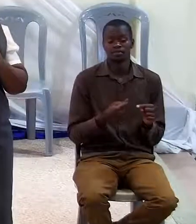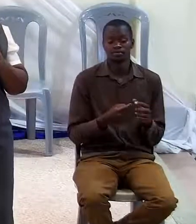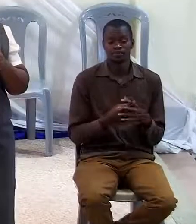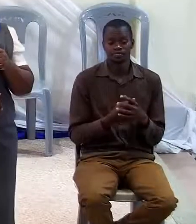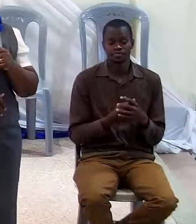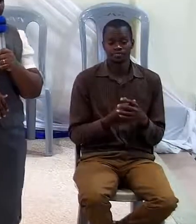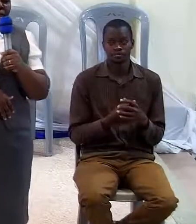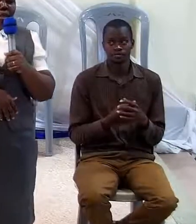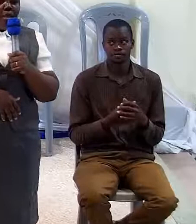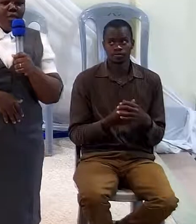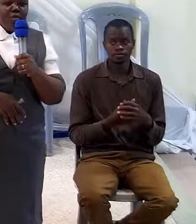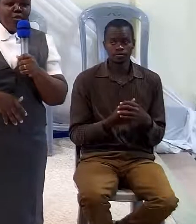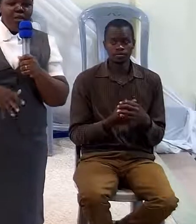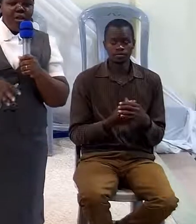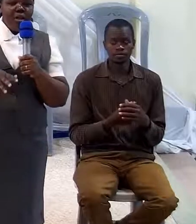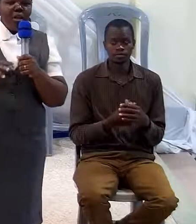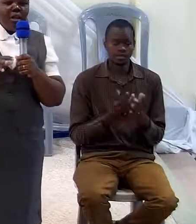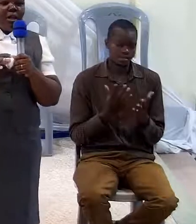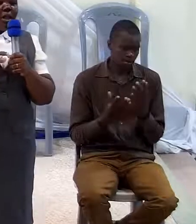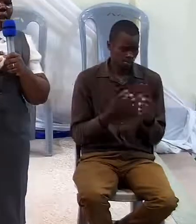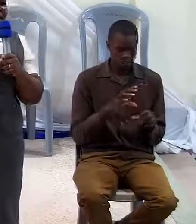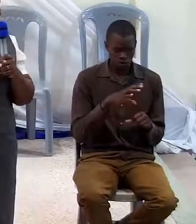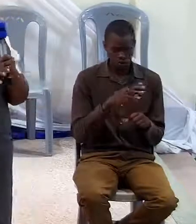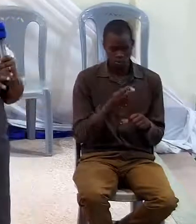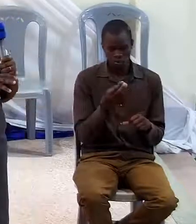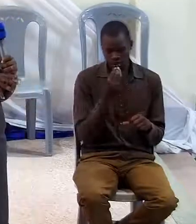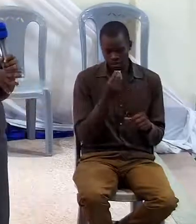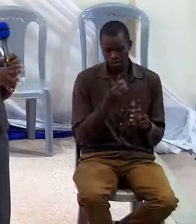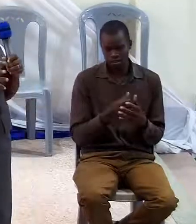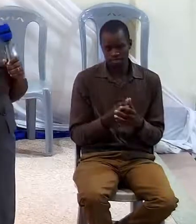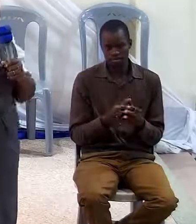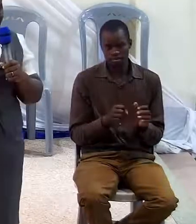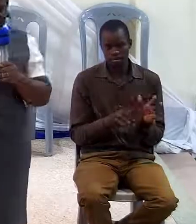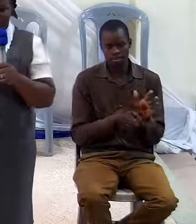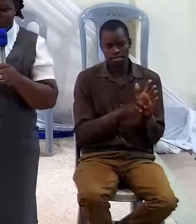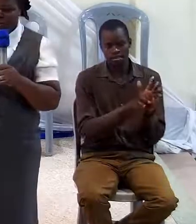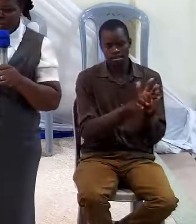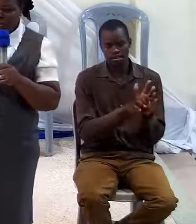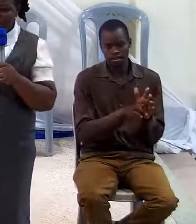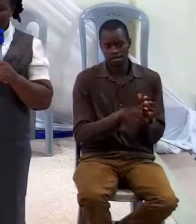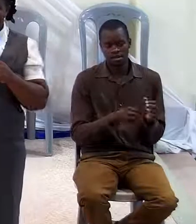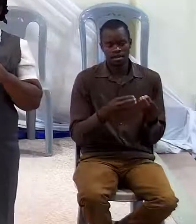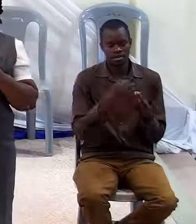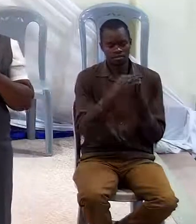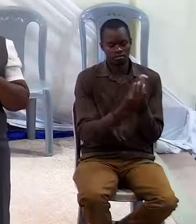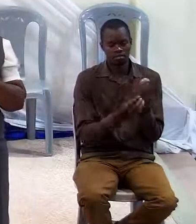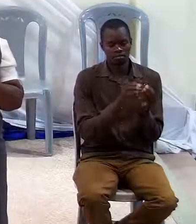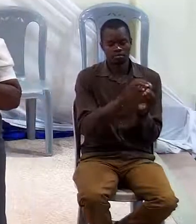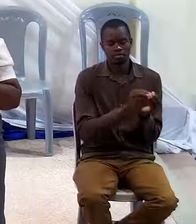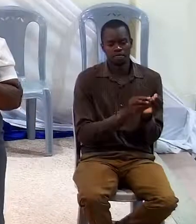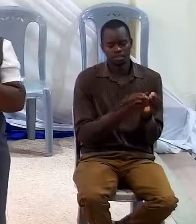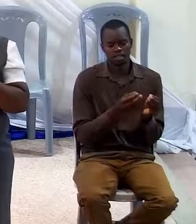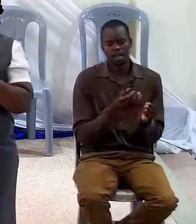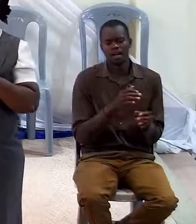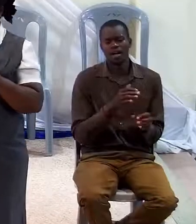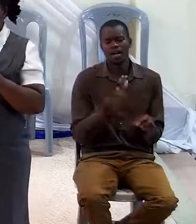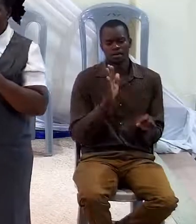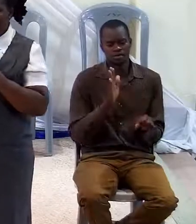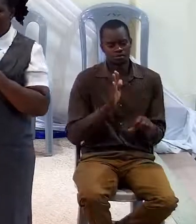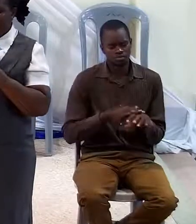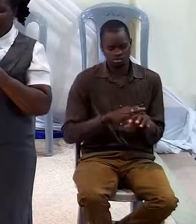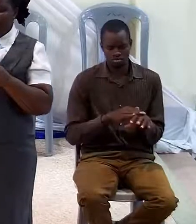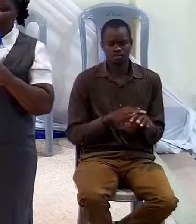took, like for example, bananas are good, the ripe bananas, and you want to